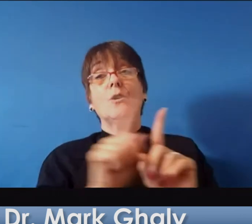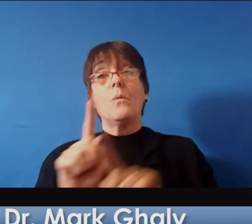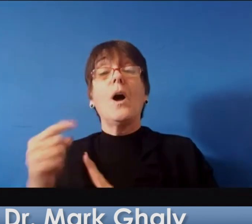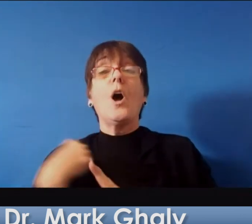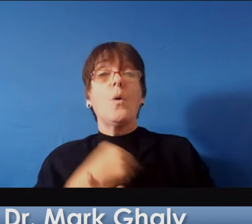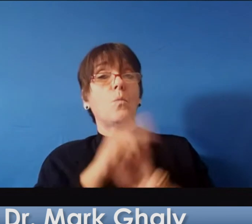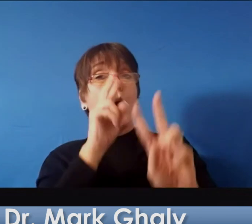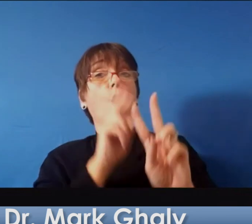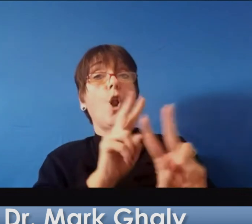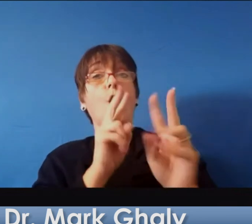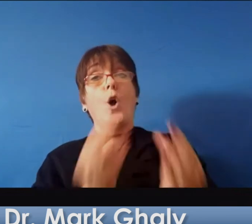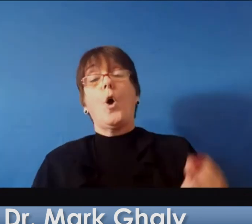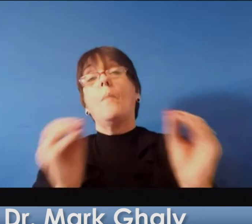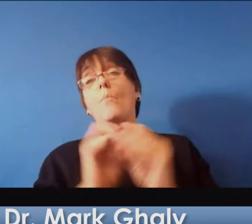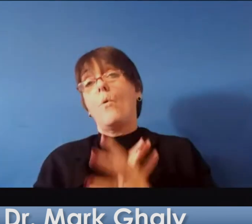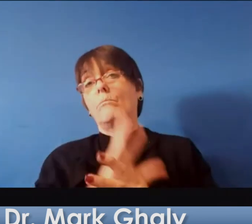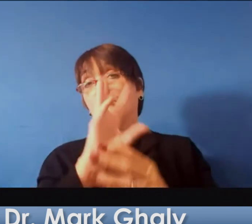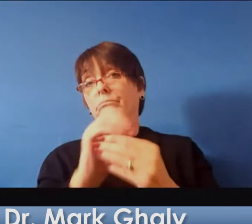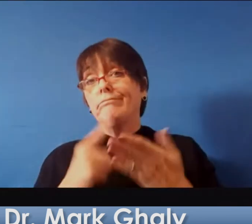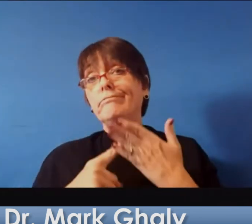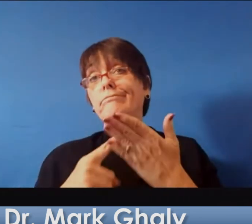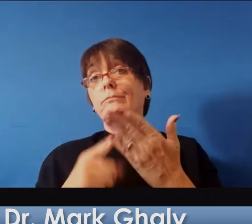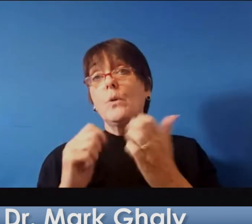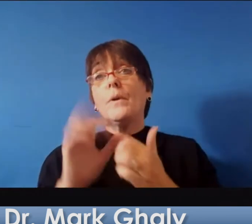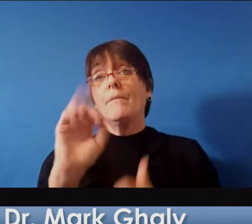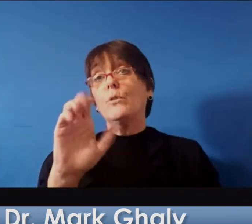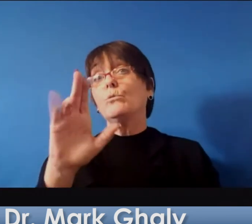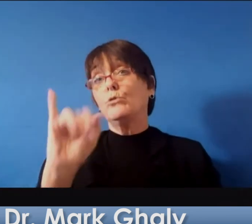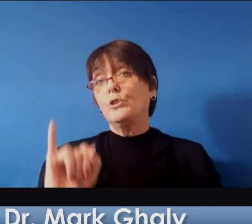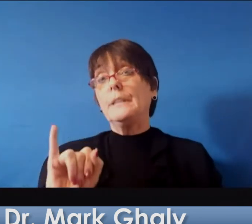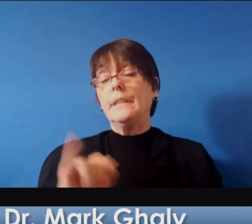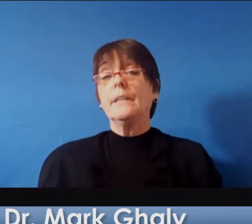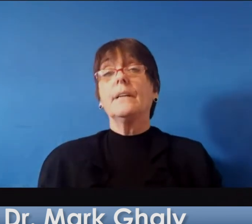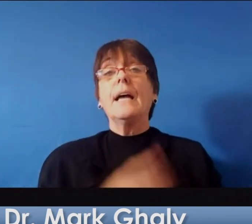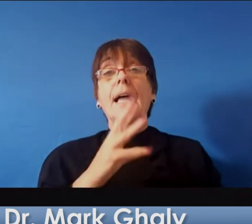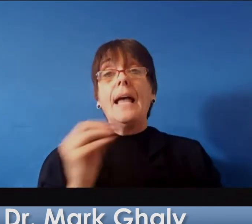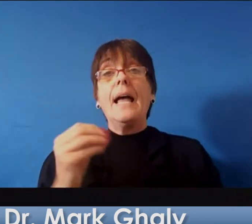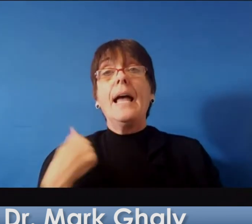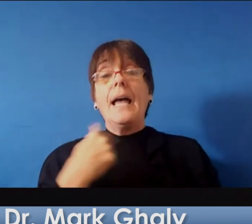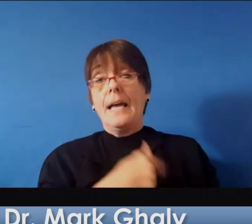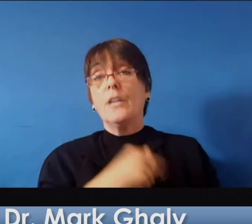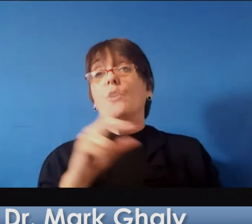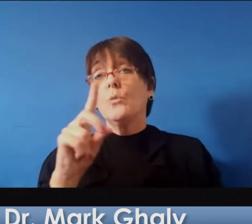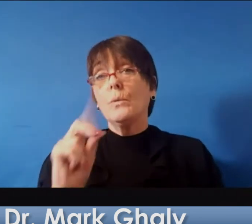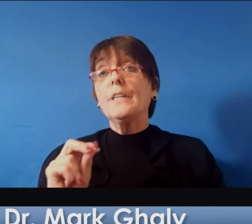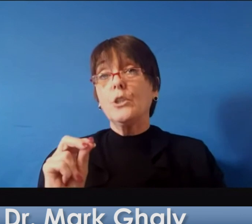to more engagement with Dr. Fauci. I have some regular engagement there, and we do